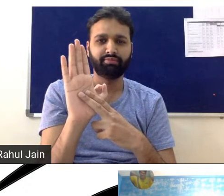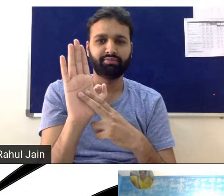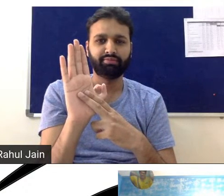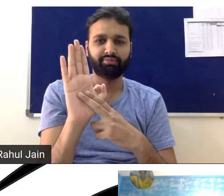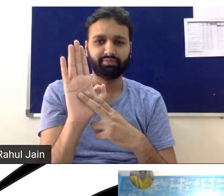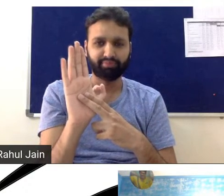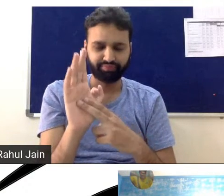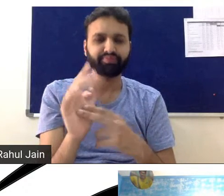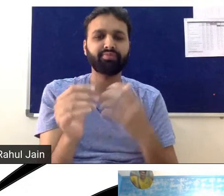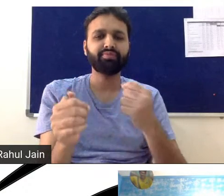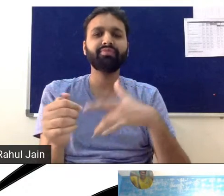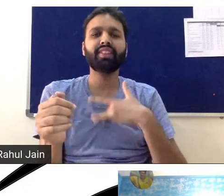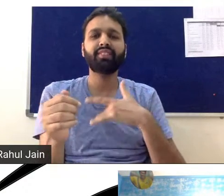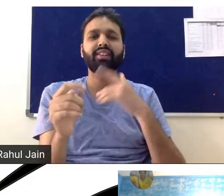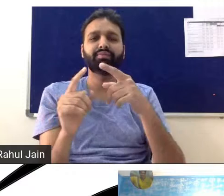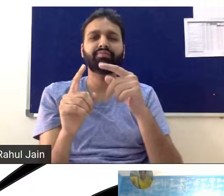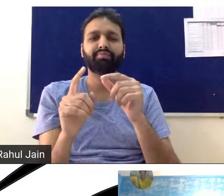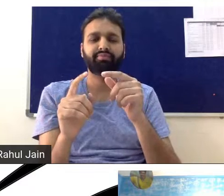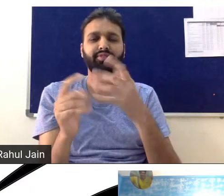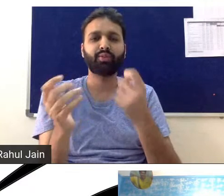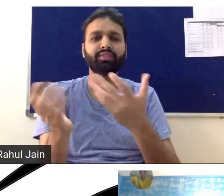Josen also on call. So